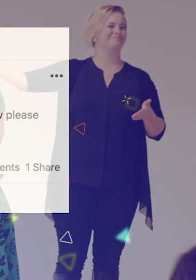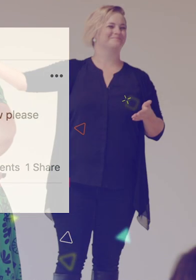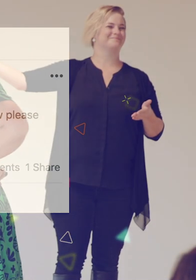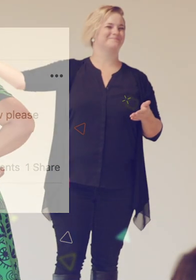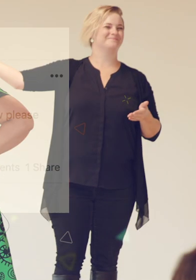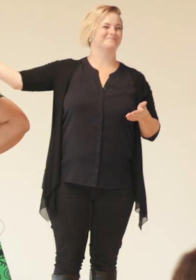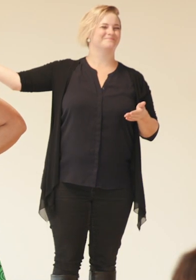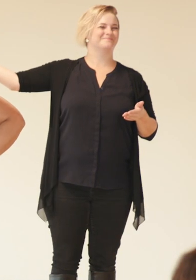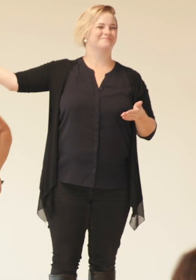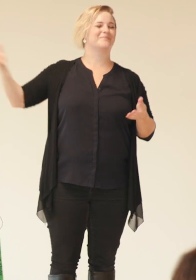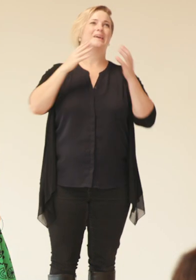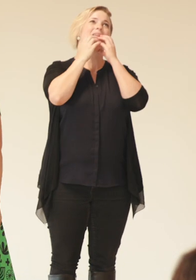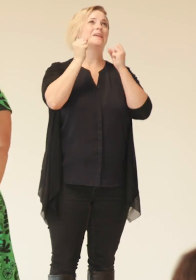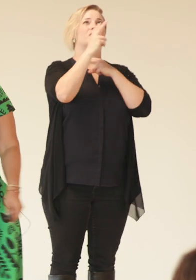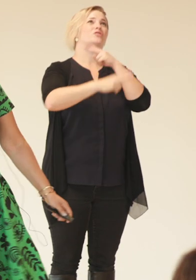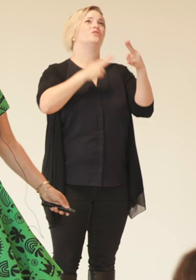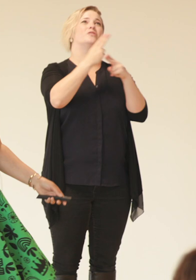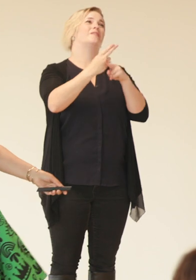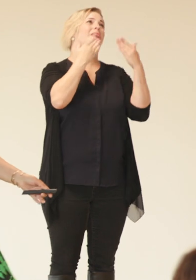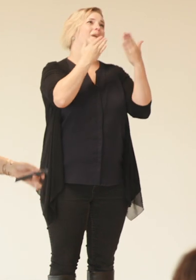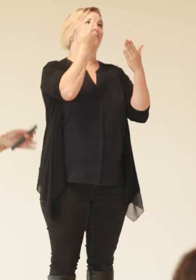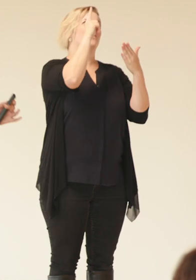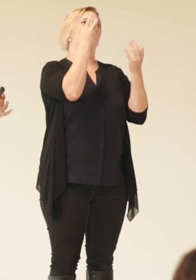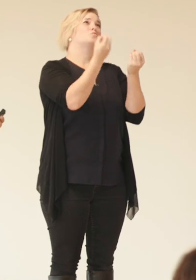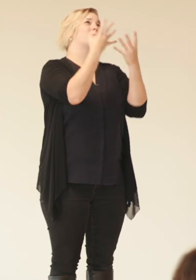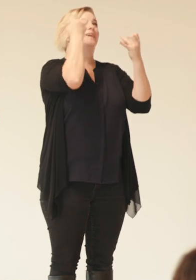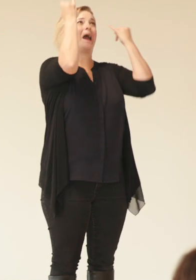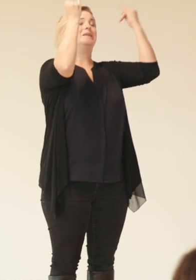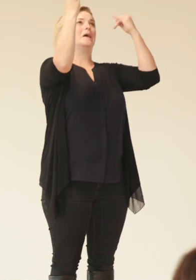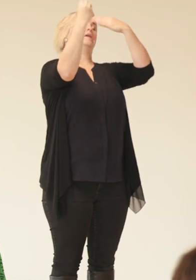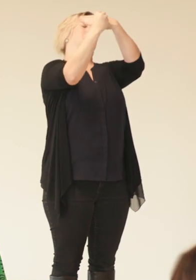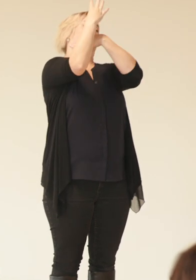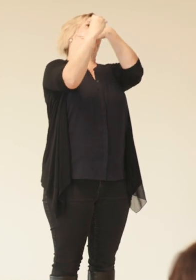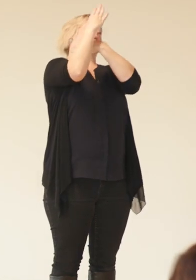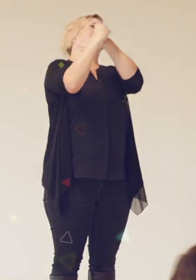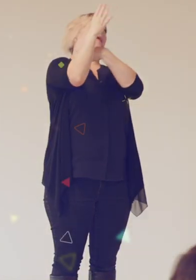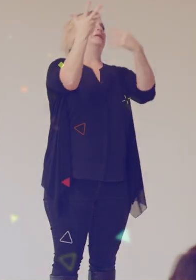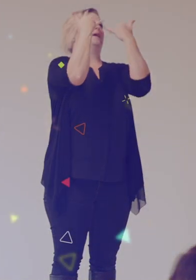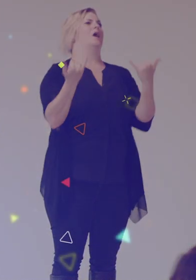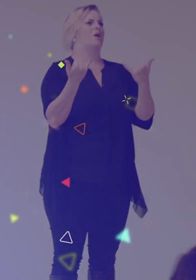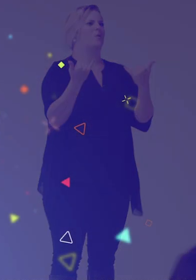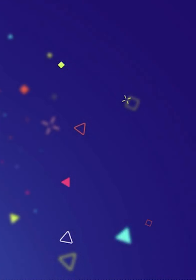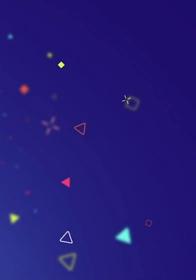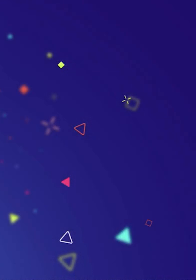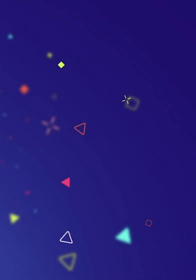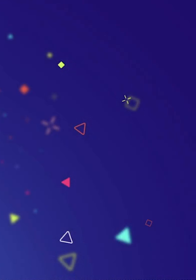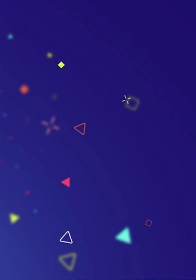happen. Like, seriously, thank you. But like, how? But, you